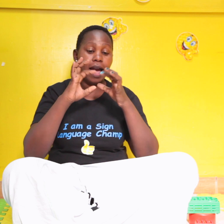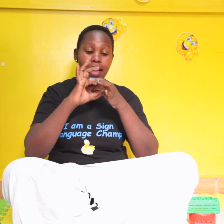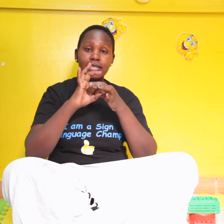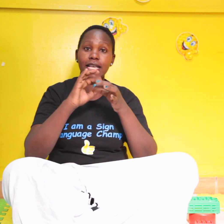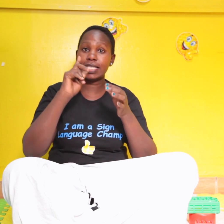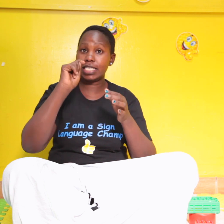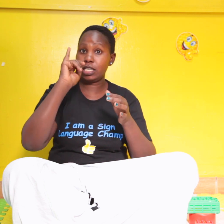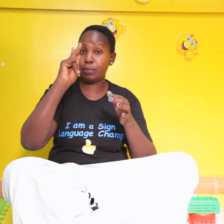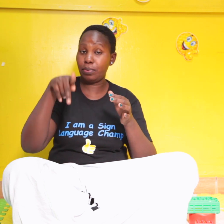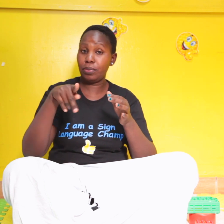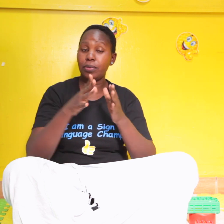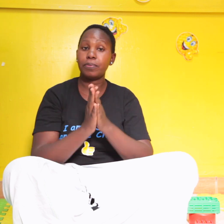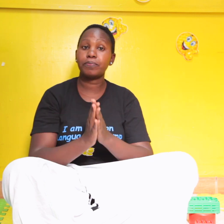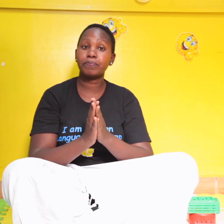culture tip.